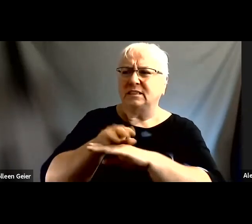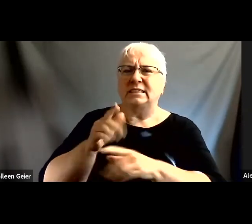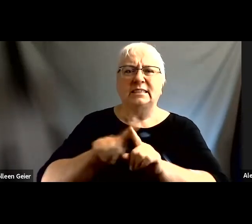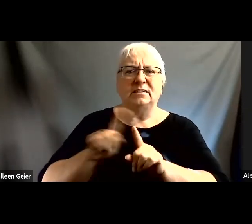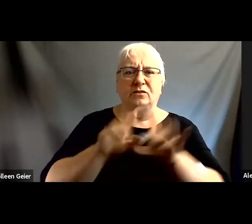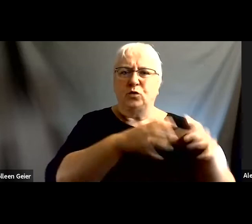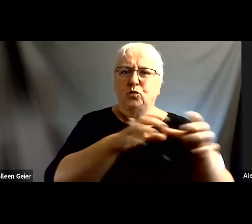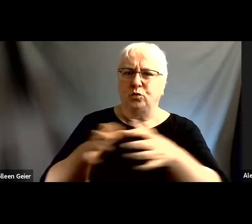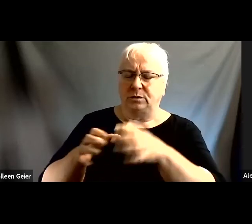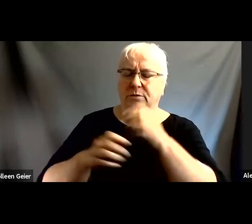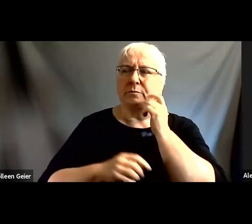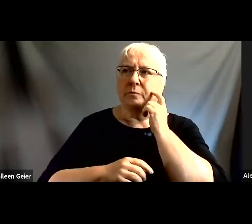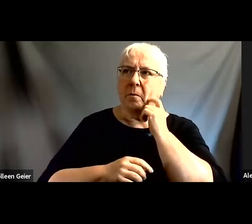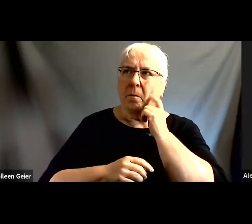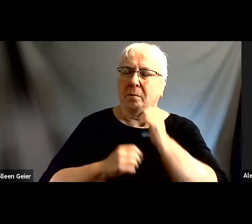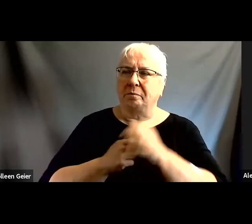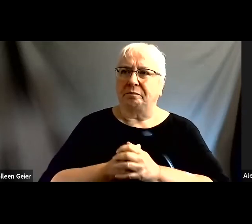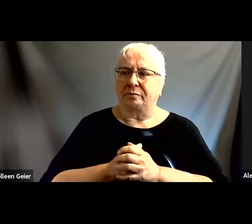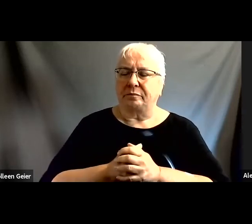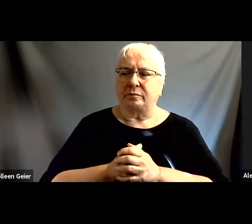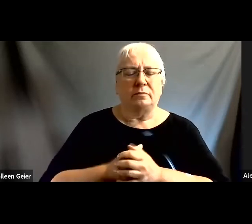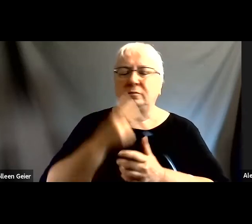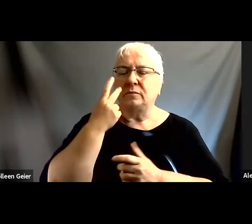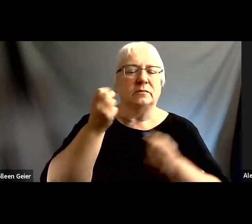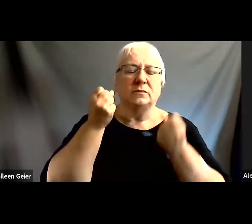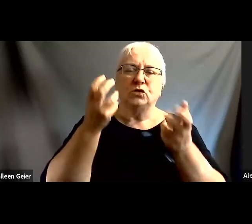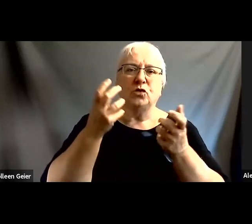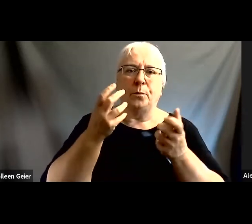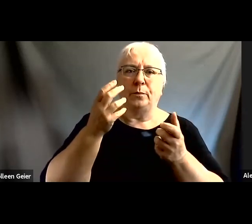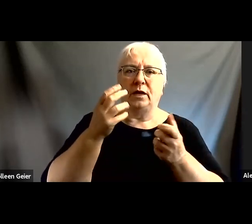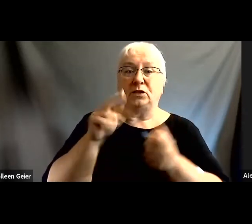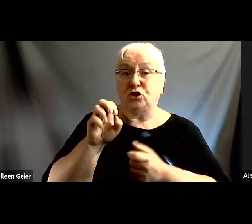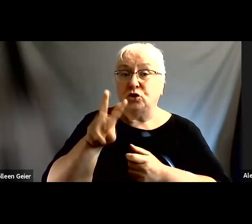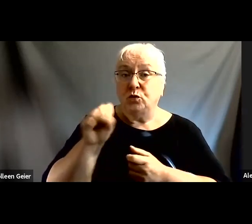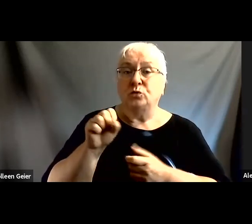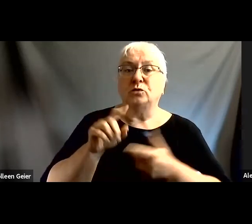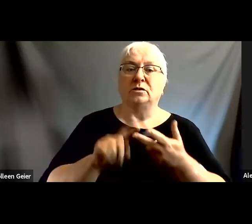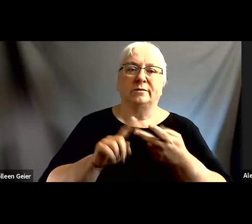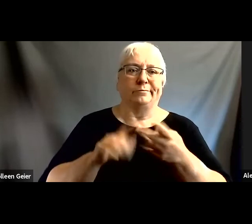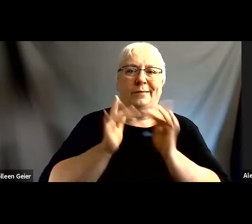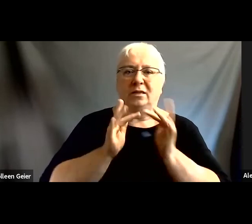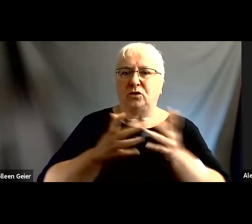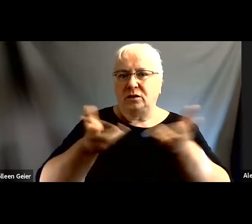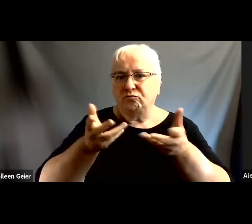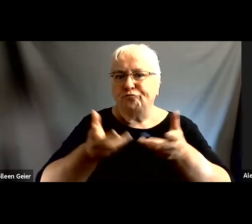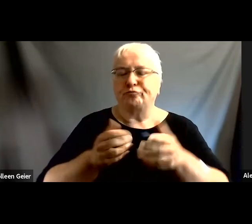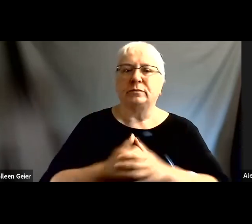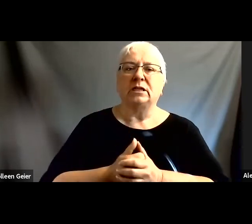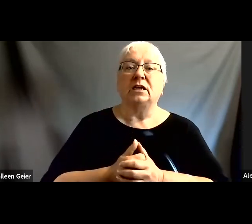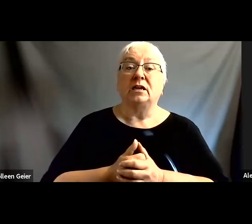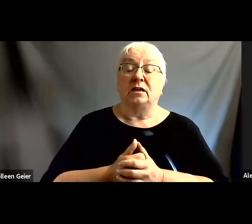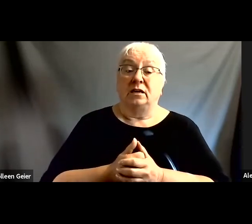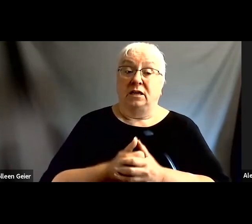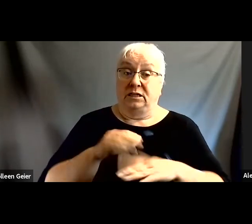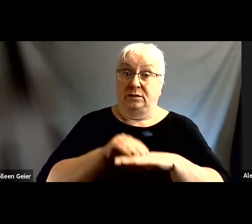the multitude of news and online chatter, it's examined the health and economic impacts on such groups